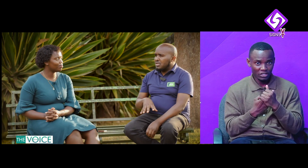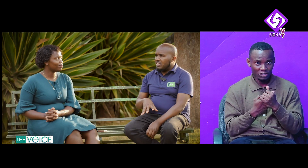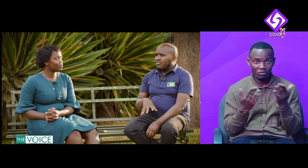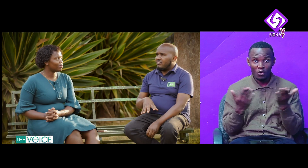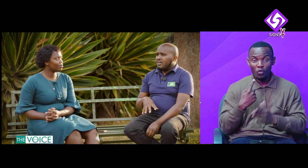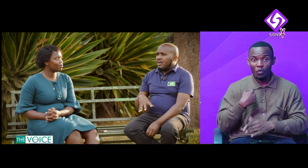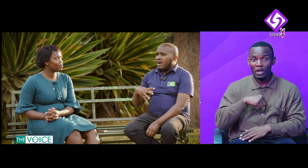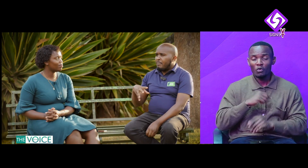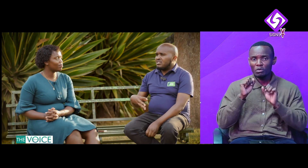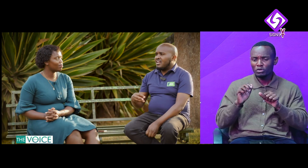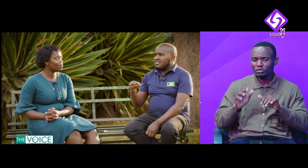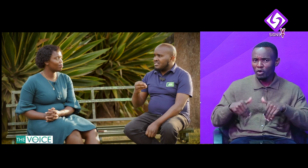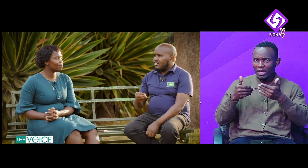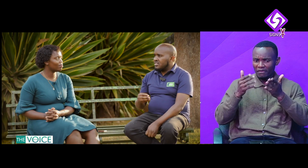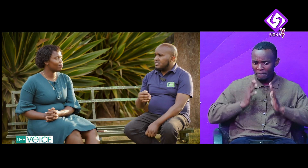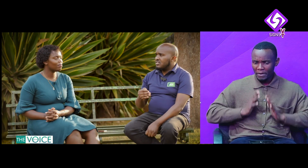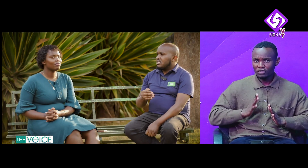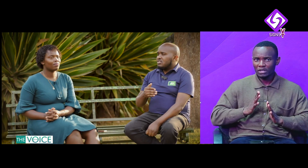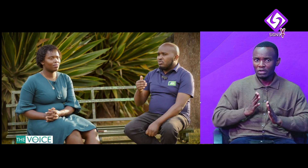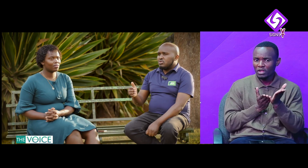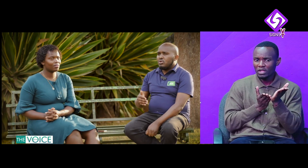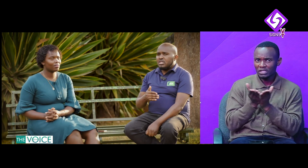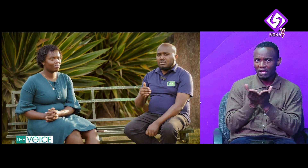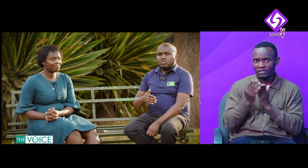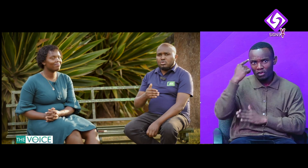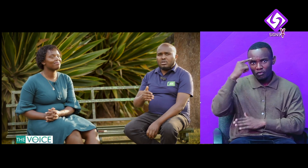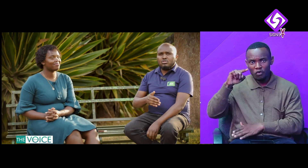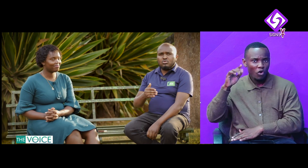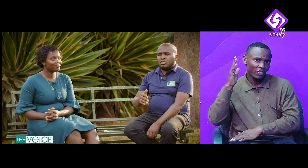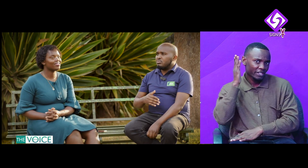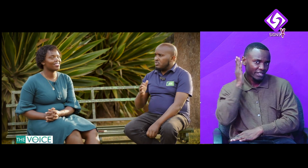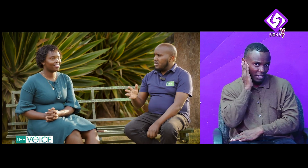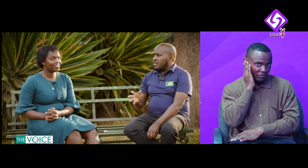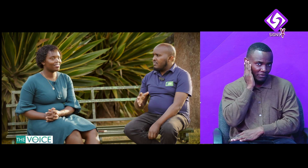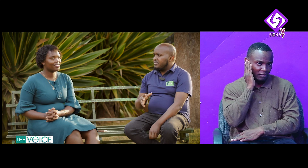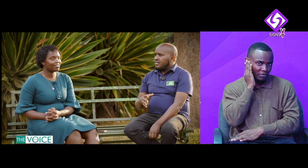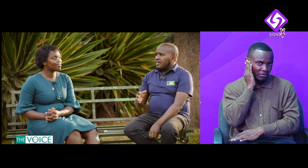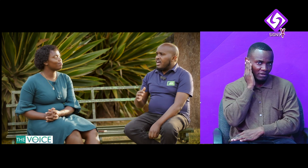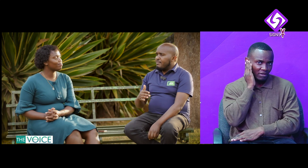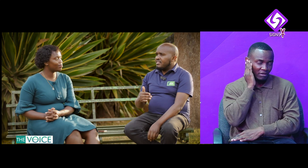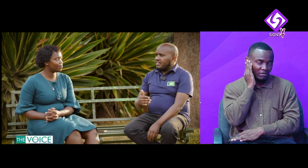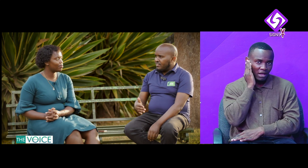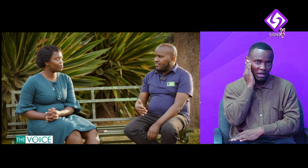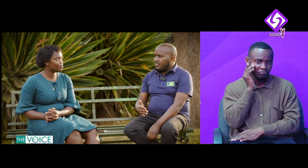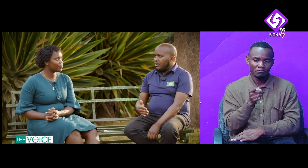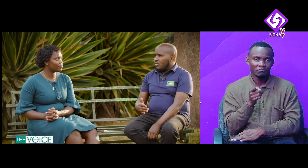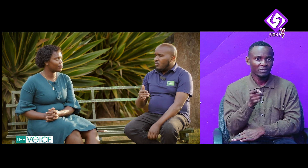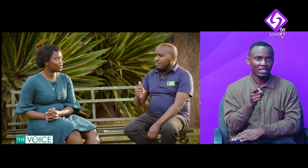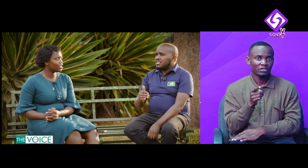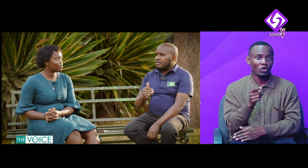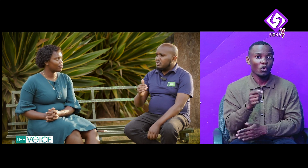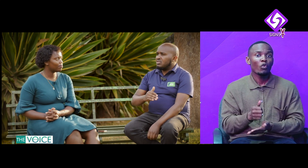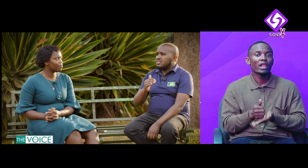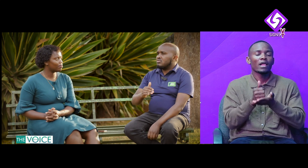be able to give a personalized service to those who are not able to talk and those who are not able to hear, I mean the deaf,